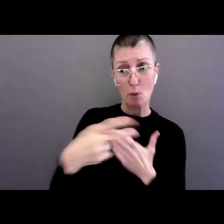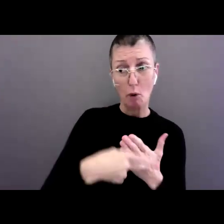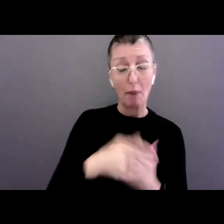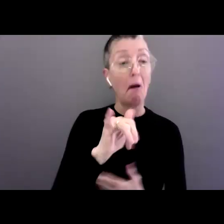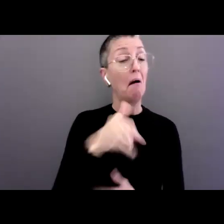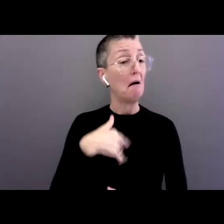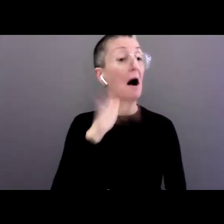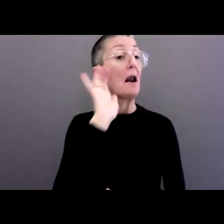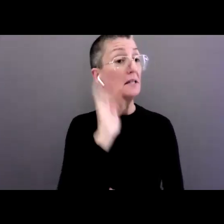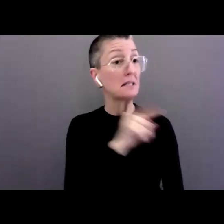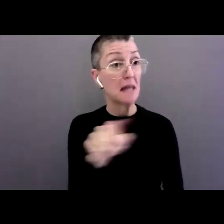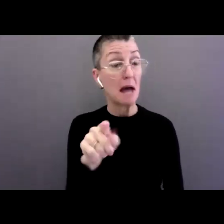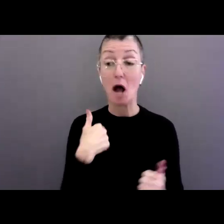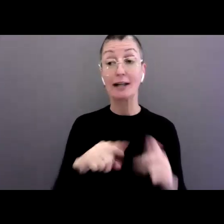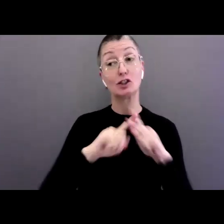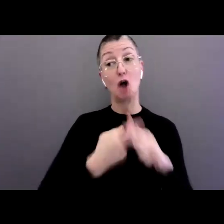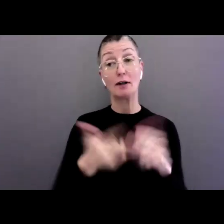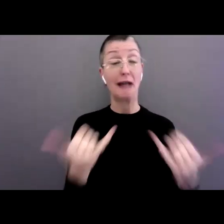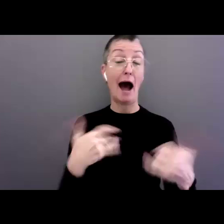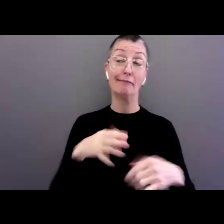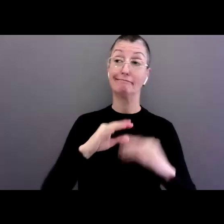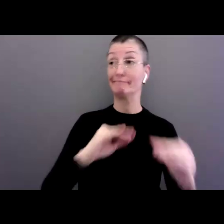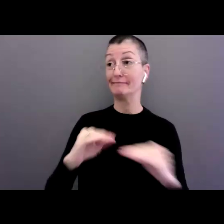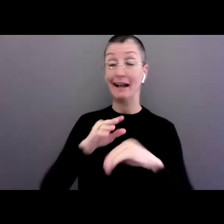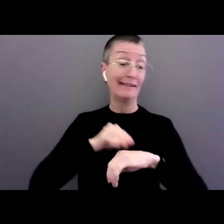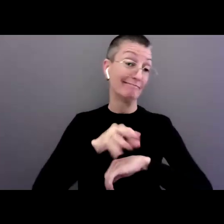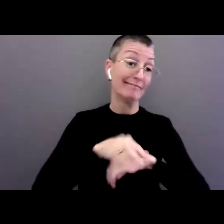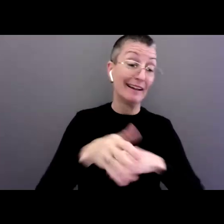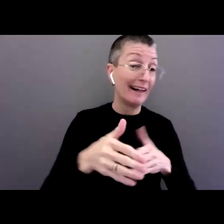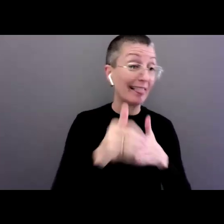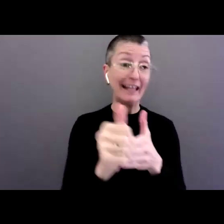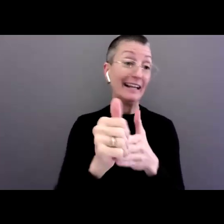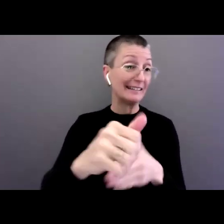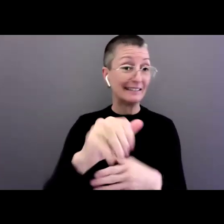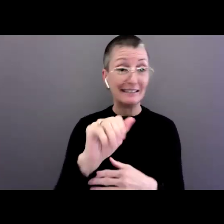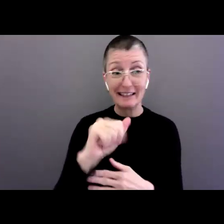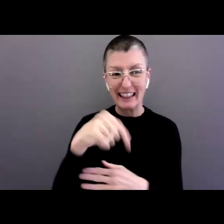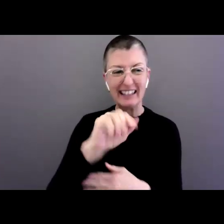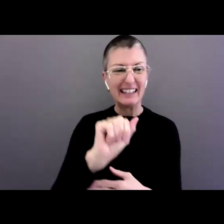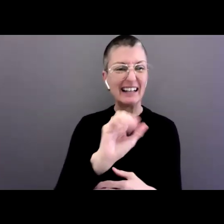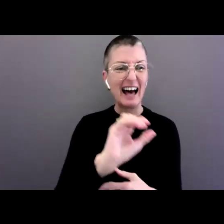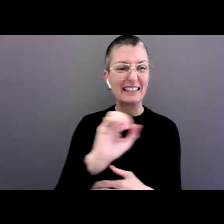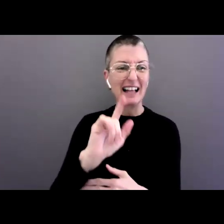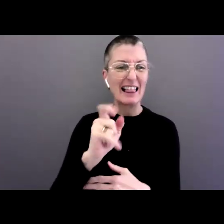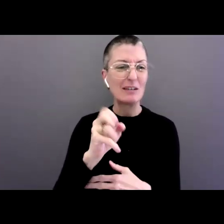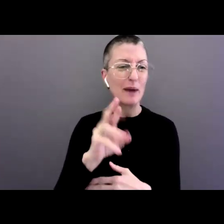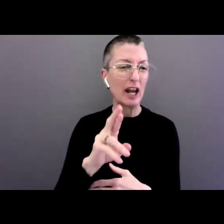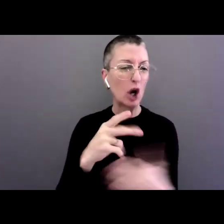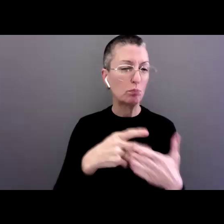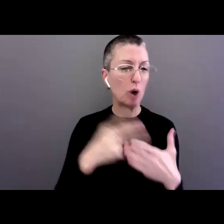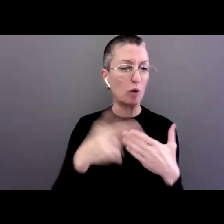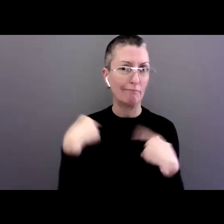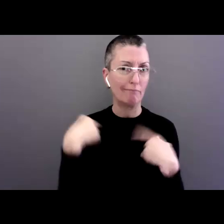been leading accelerators now for about 7 years now. Um, so I think I've counted